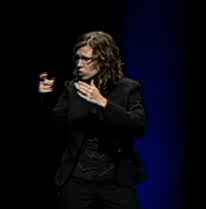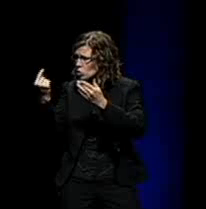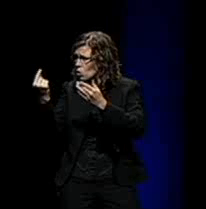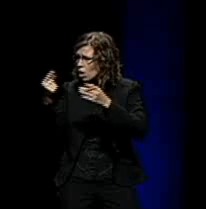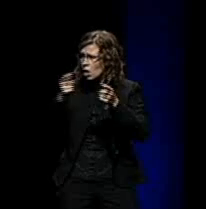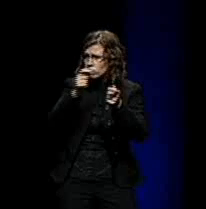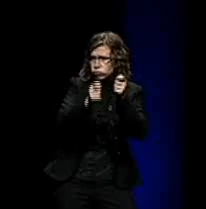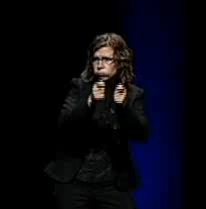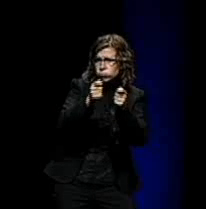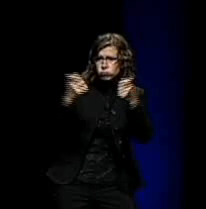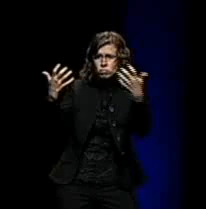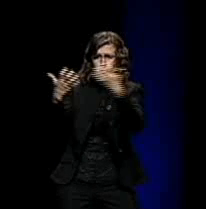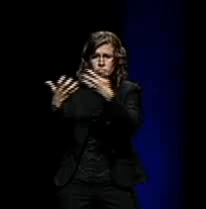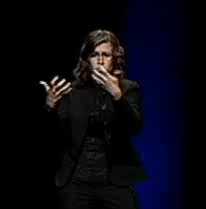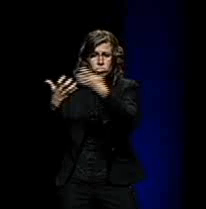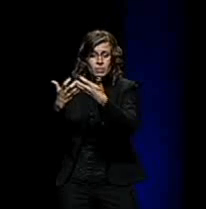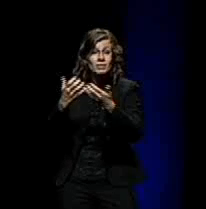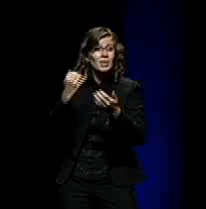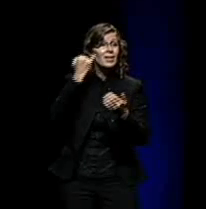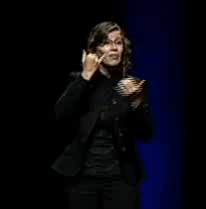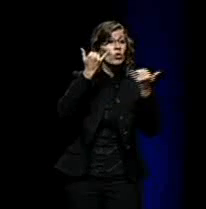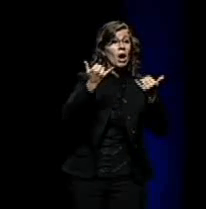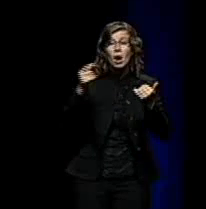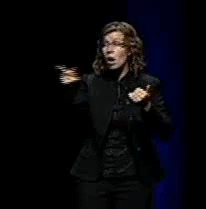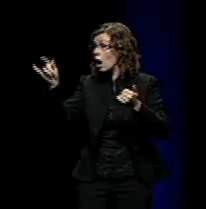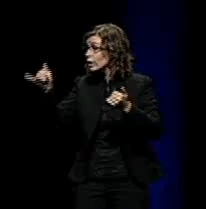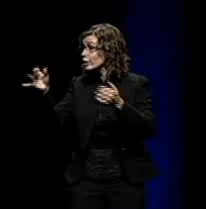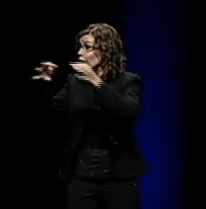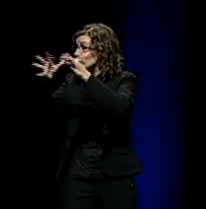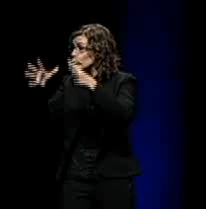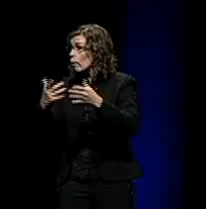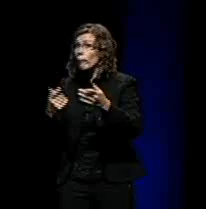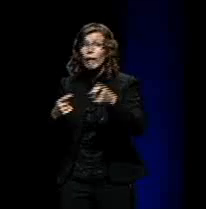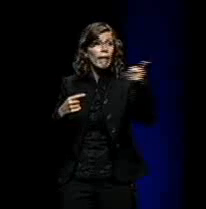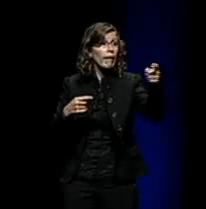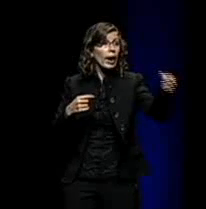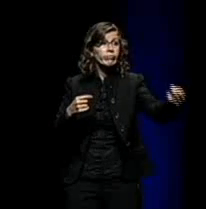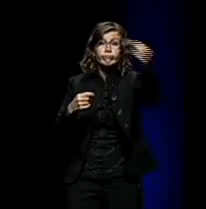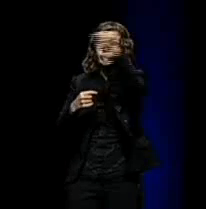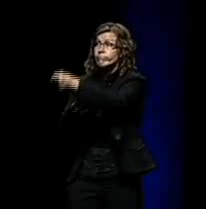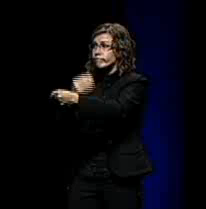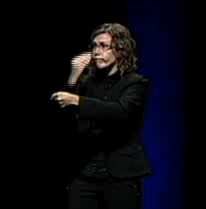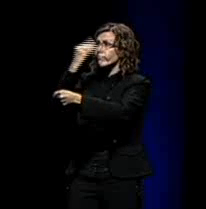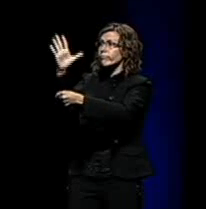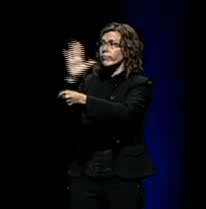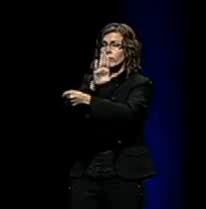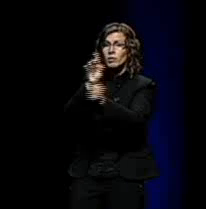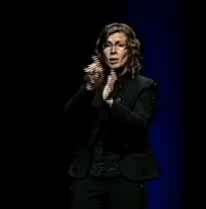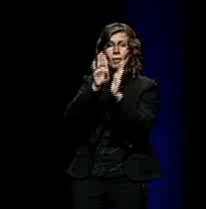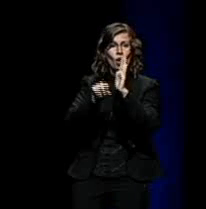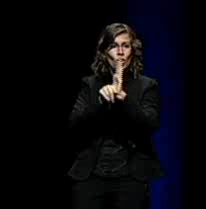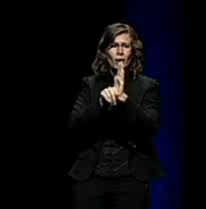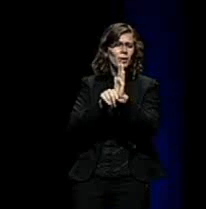right now is, you need an interpreter, here's one, as opposed to, I need